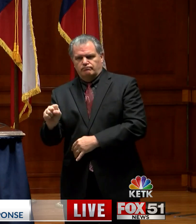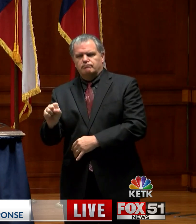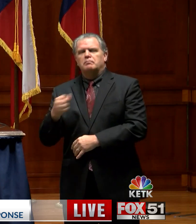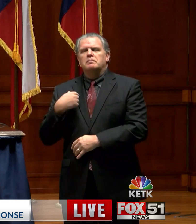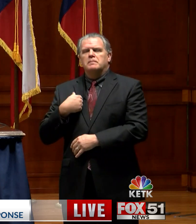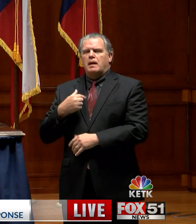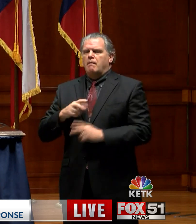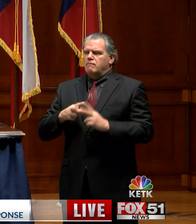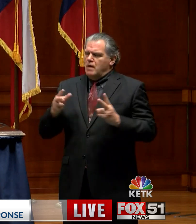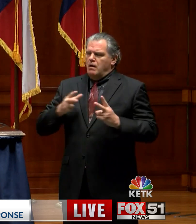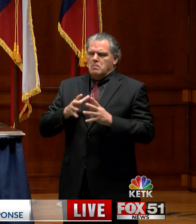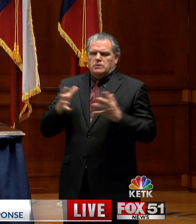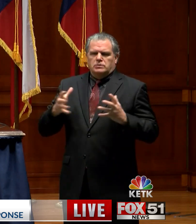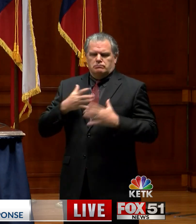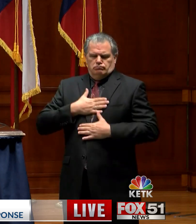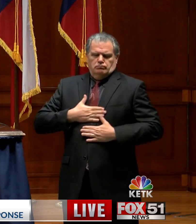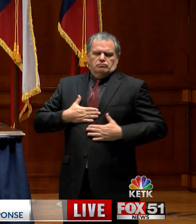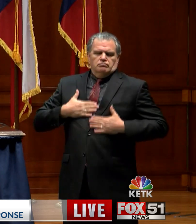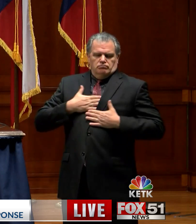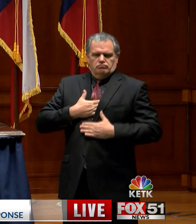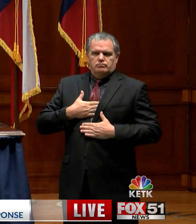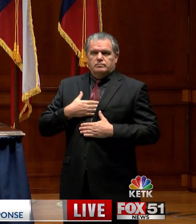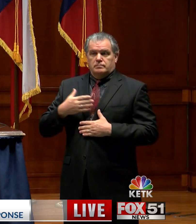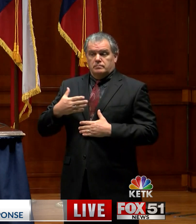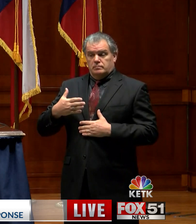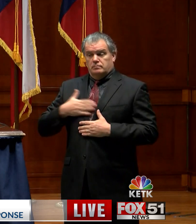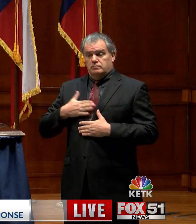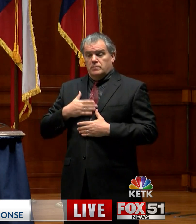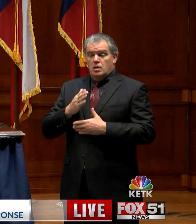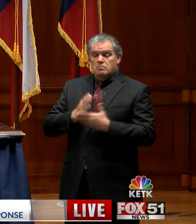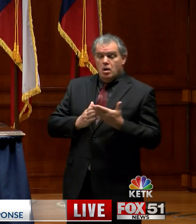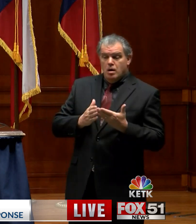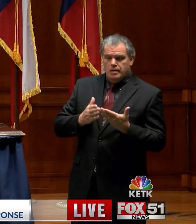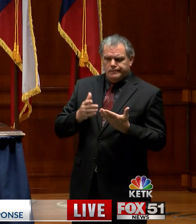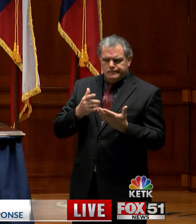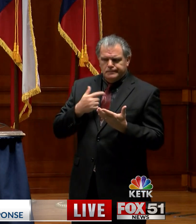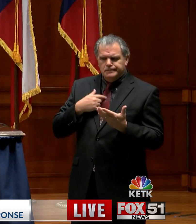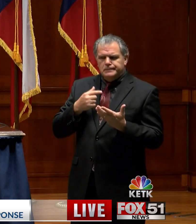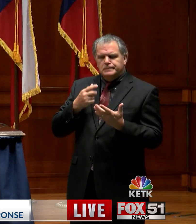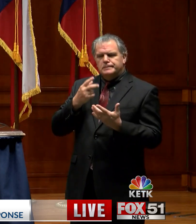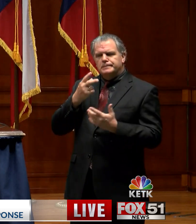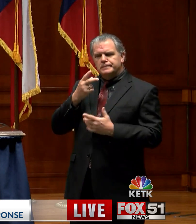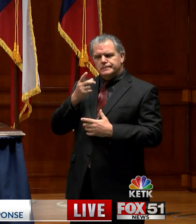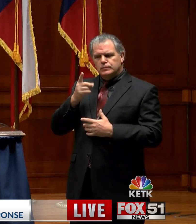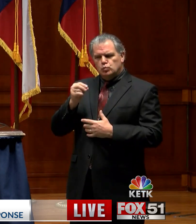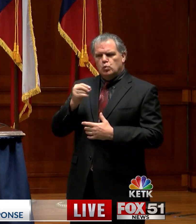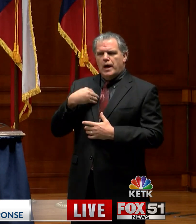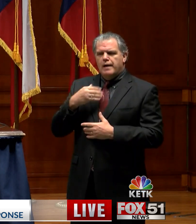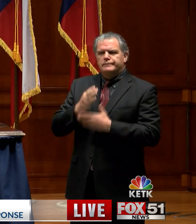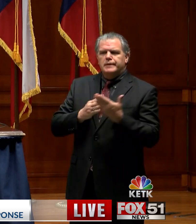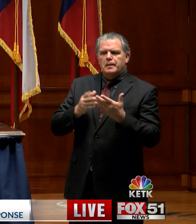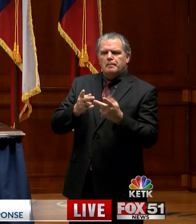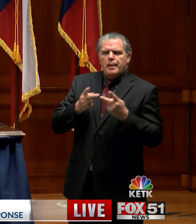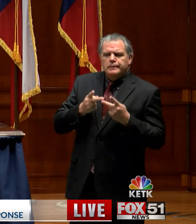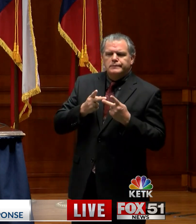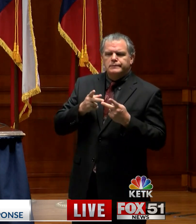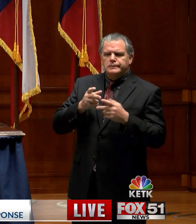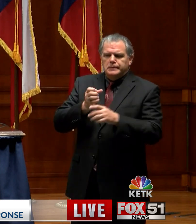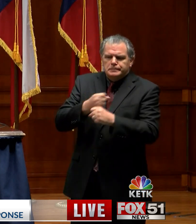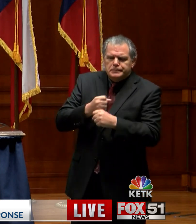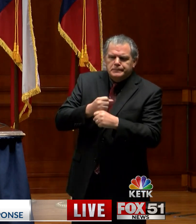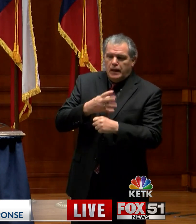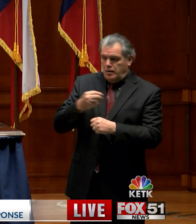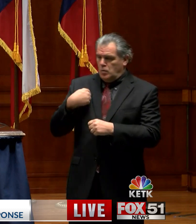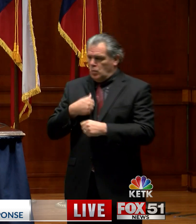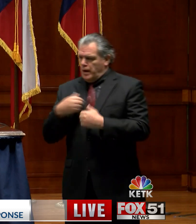very pleased with that side of it. My side of it tends to be the make sure we have the facilities and the capacity in order to